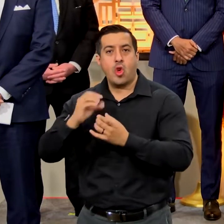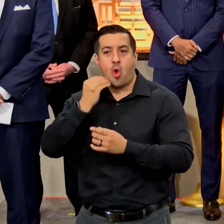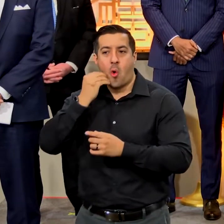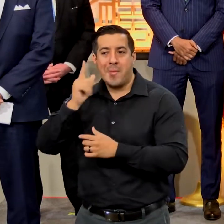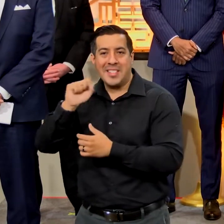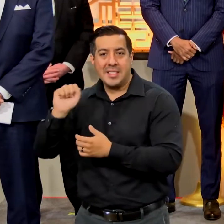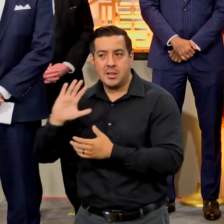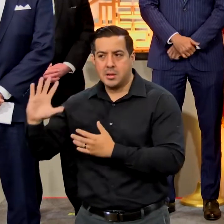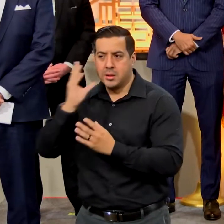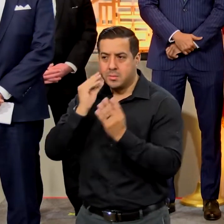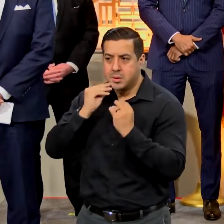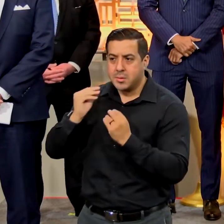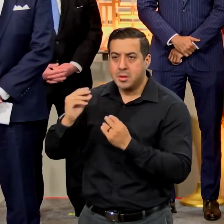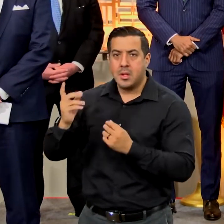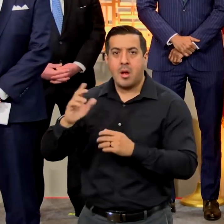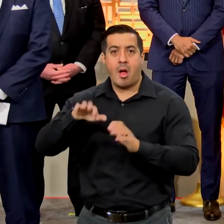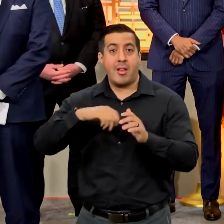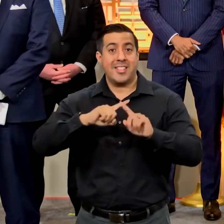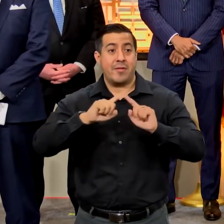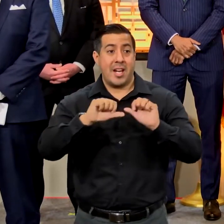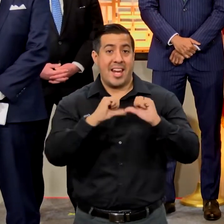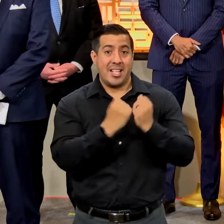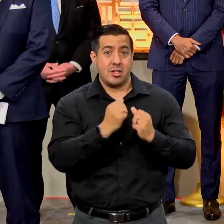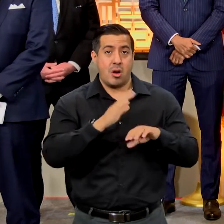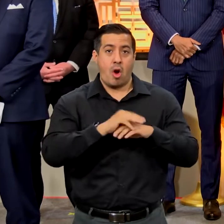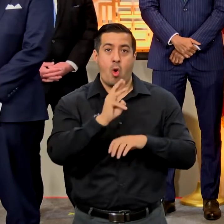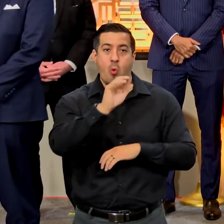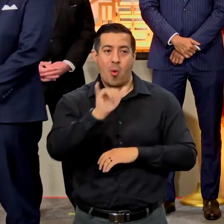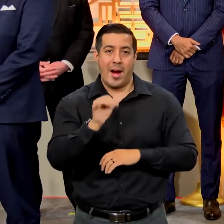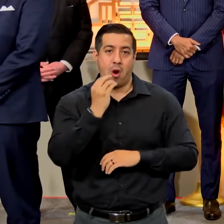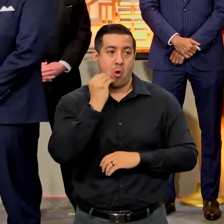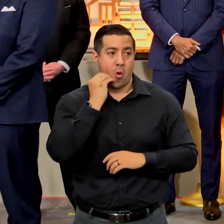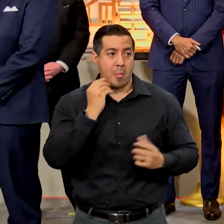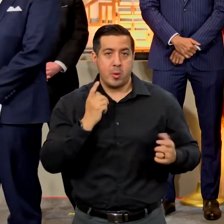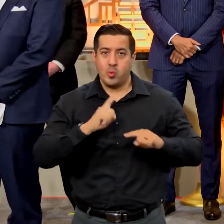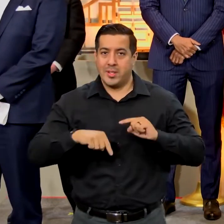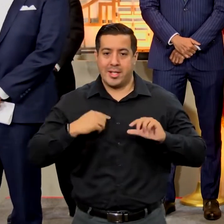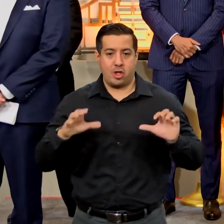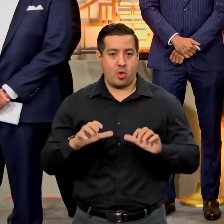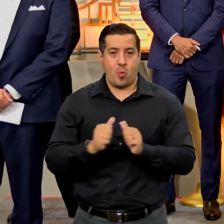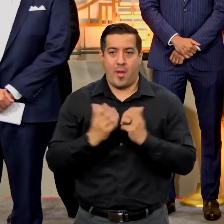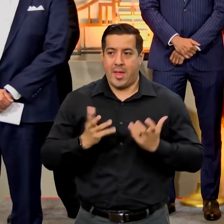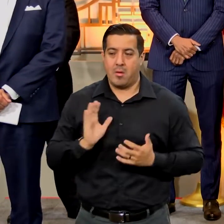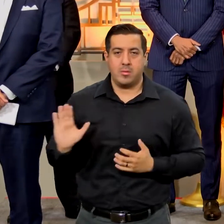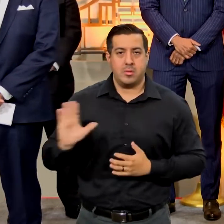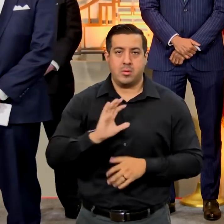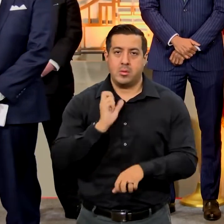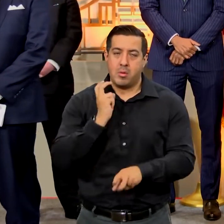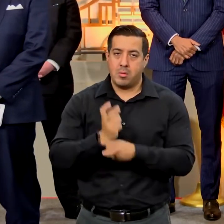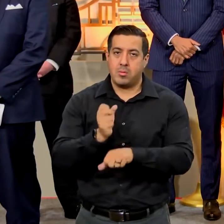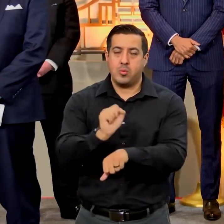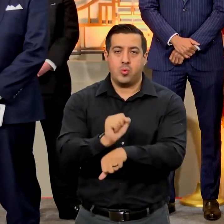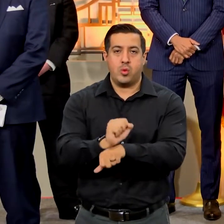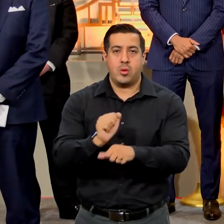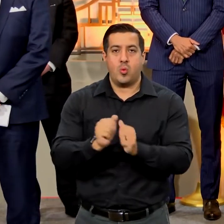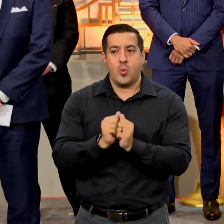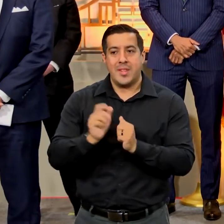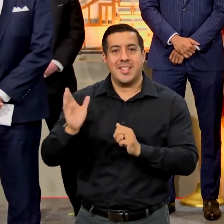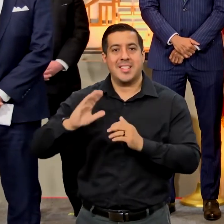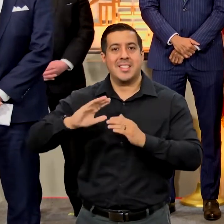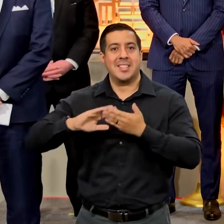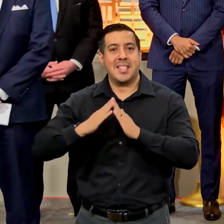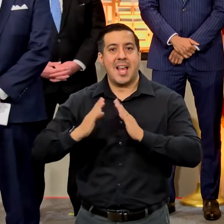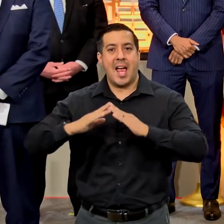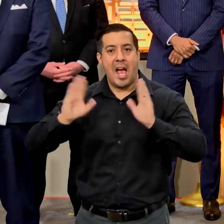and all of the incredible agencies of the Way Home, we cannot do this without the tremendous work of the city's Housing and